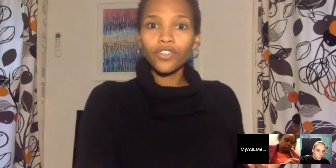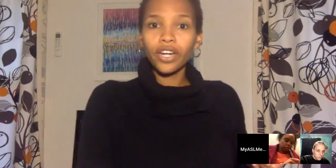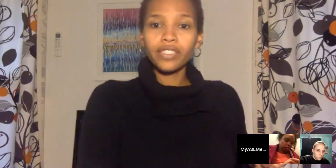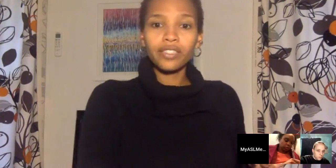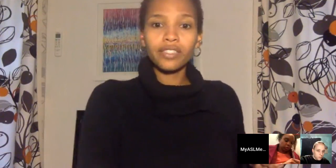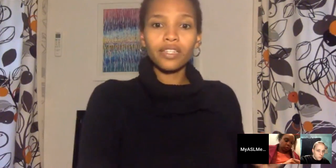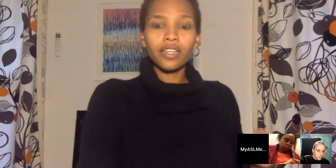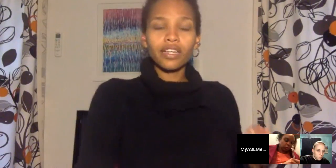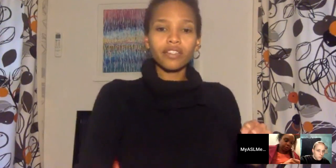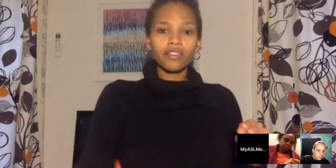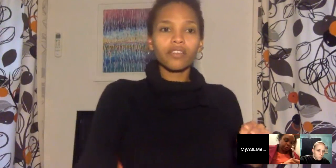guys can see that.